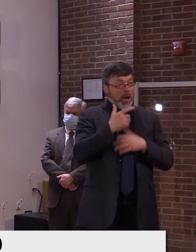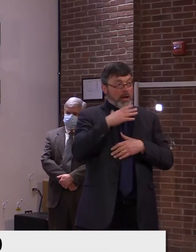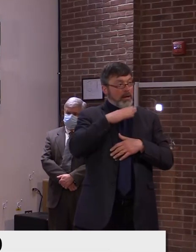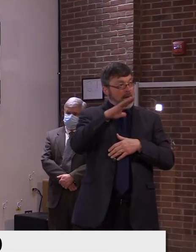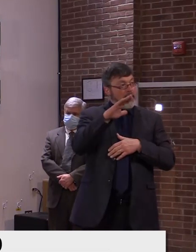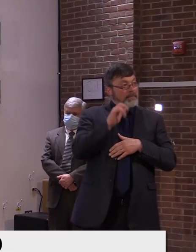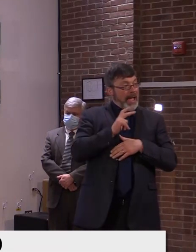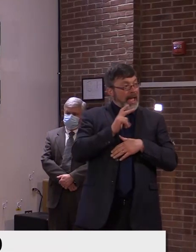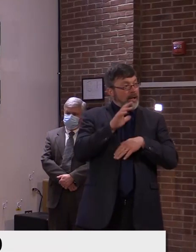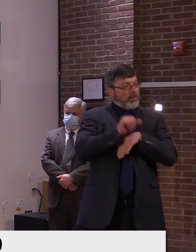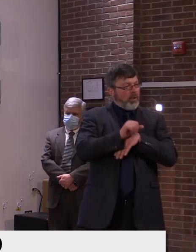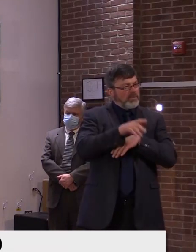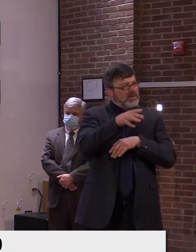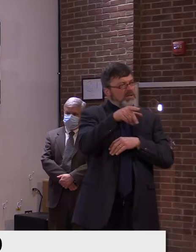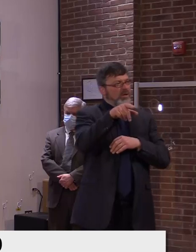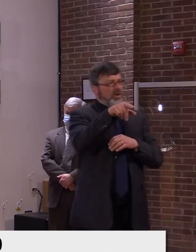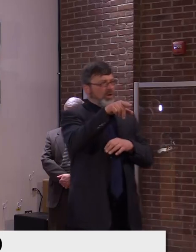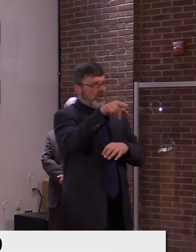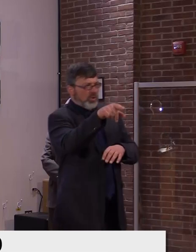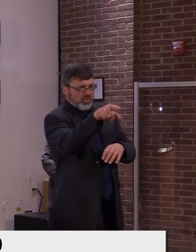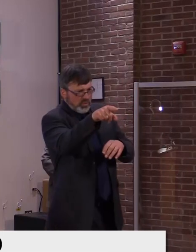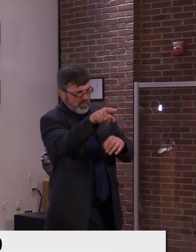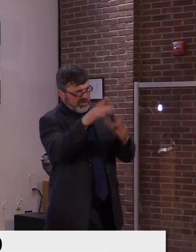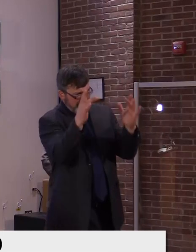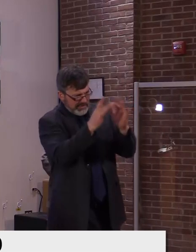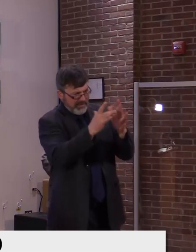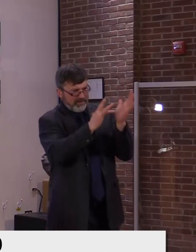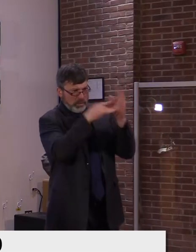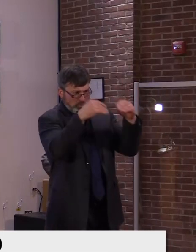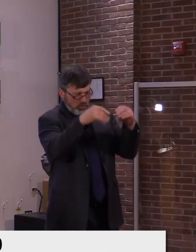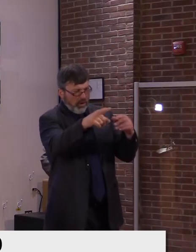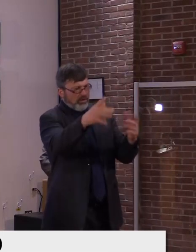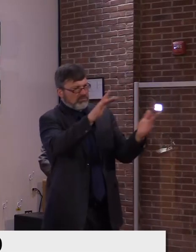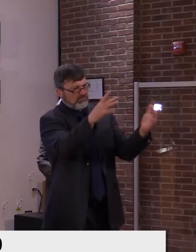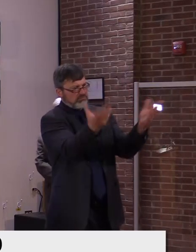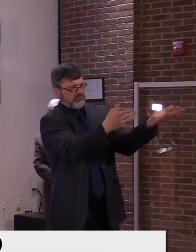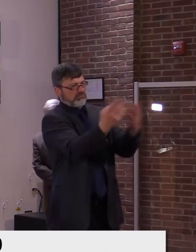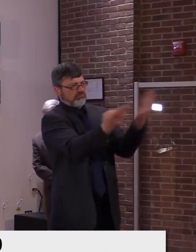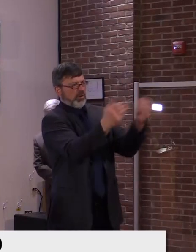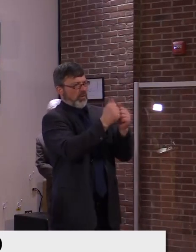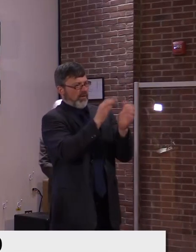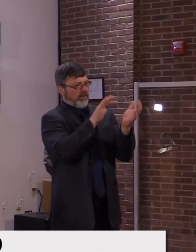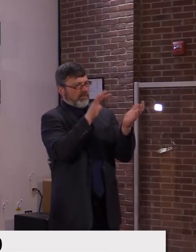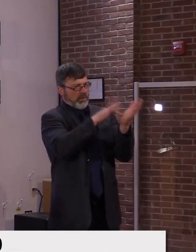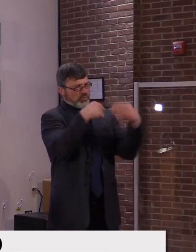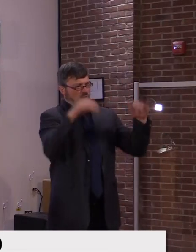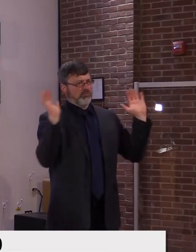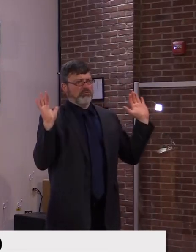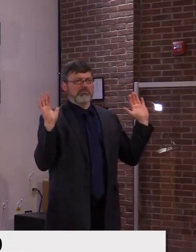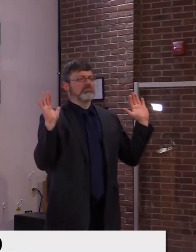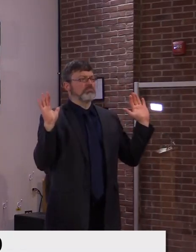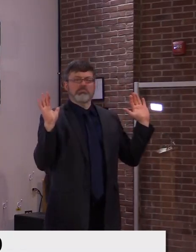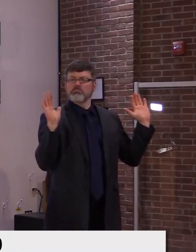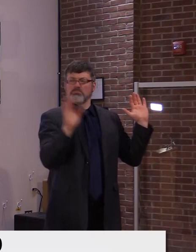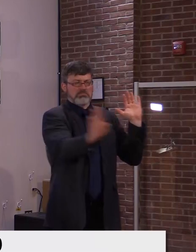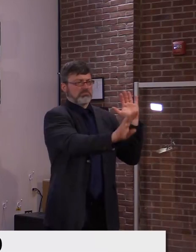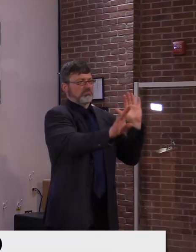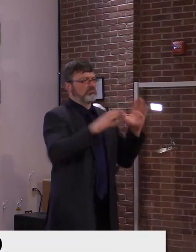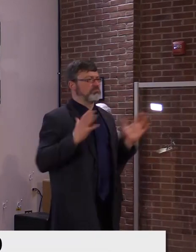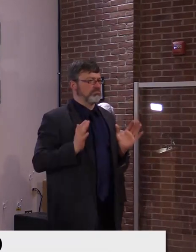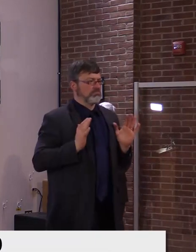And the pharmacy will be the pharmacy will be pivoting off of what the federal and state government says.